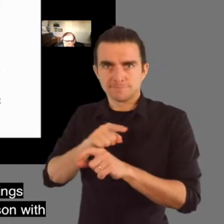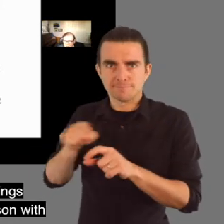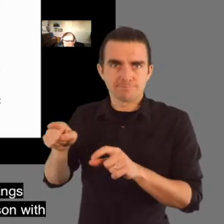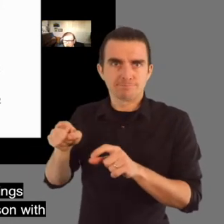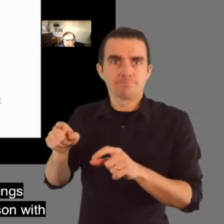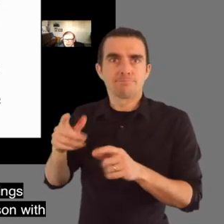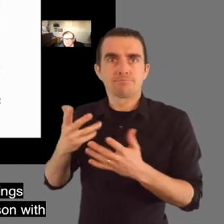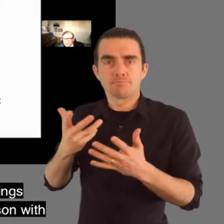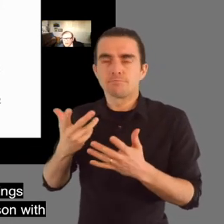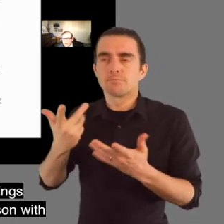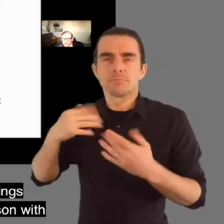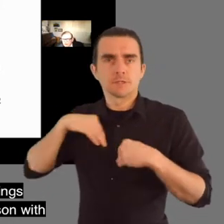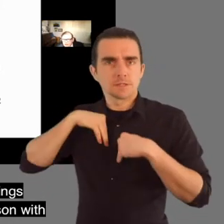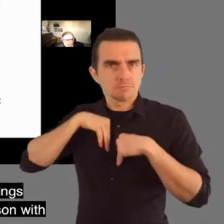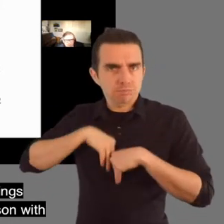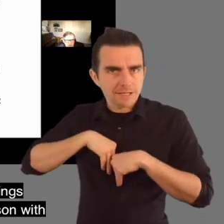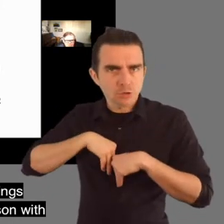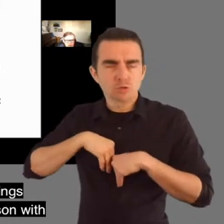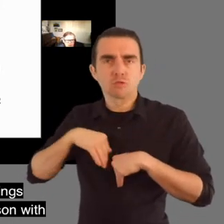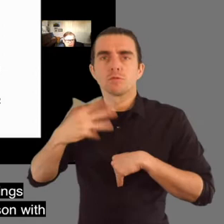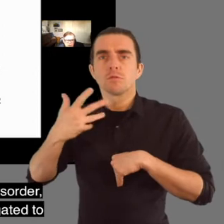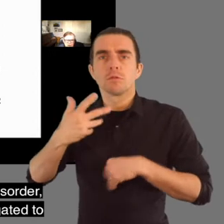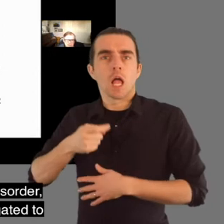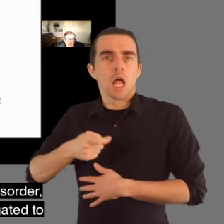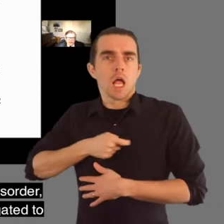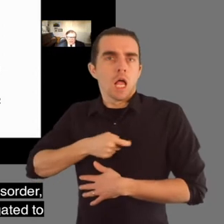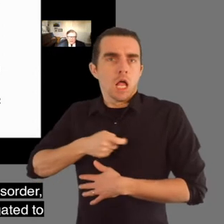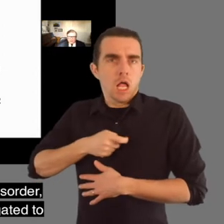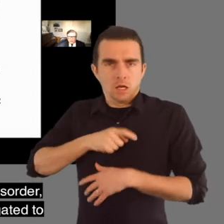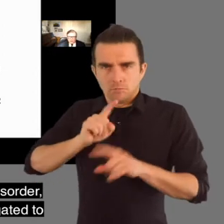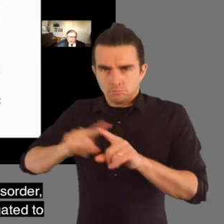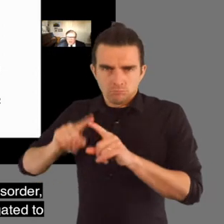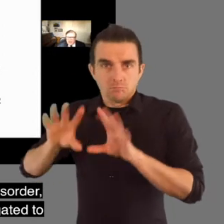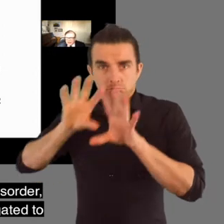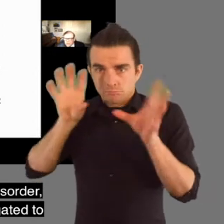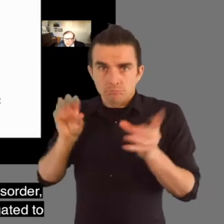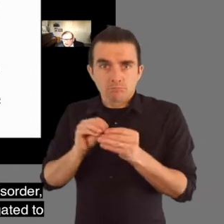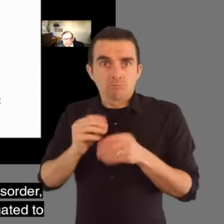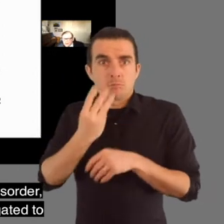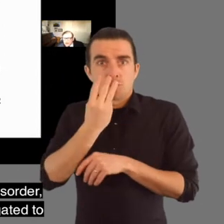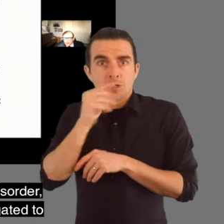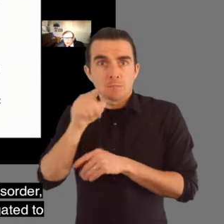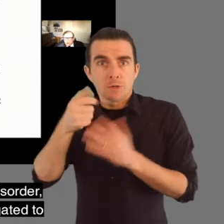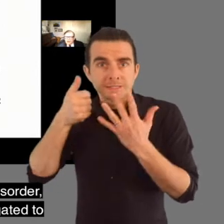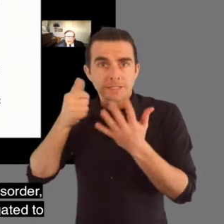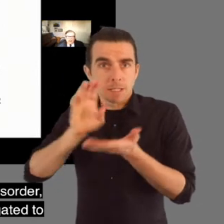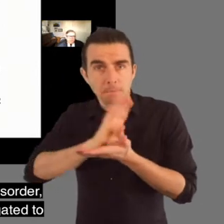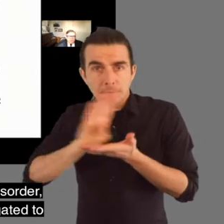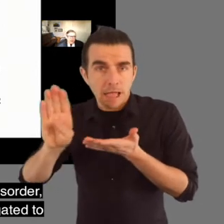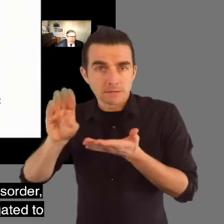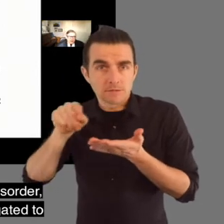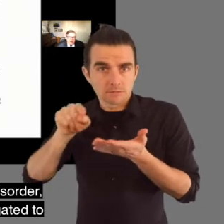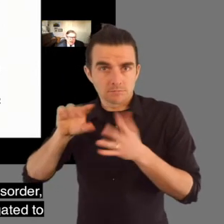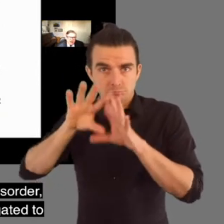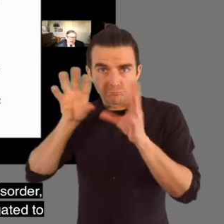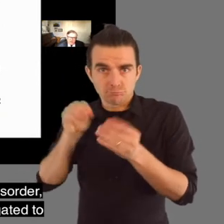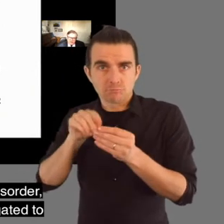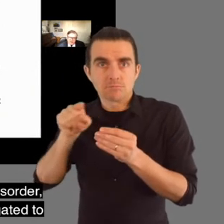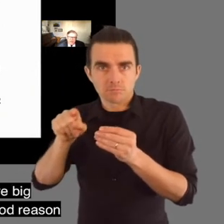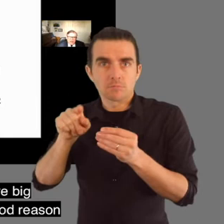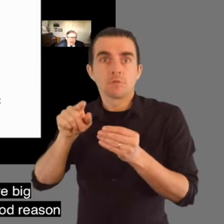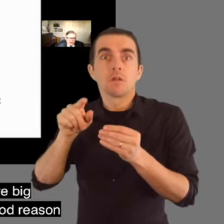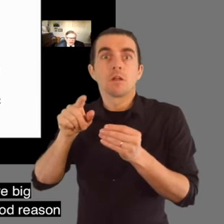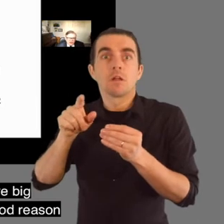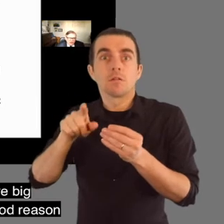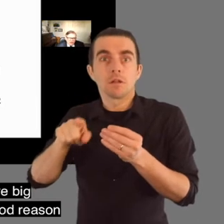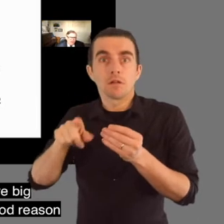$4,798 per person with severe depression or anxiety disorder, totaling 3.6 billion when aggregated